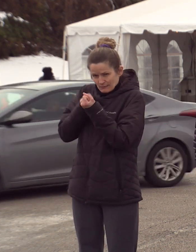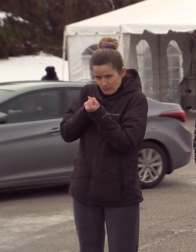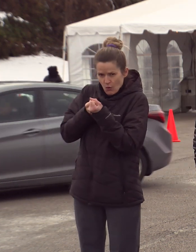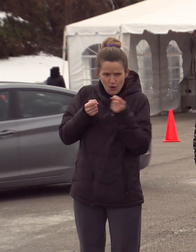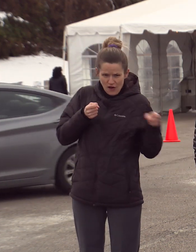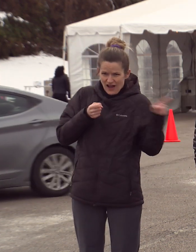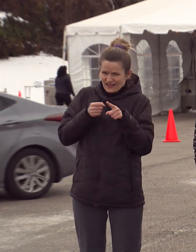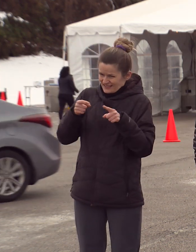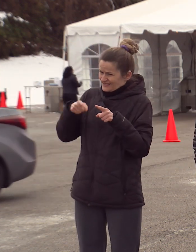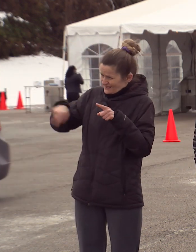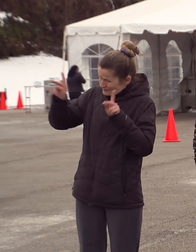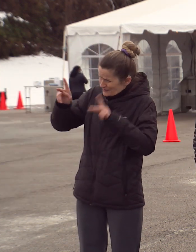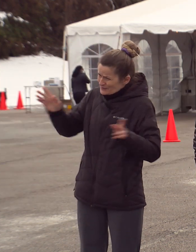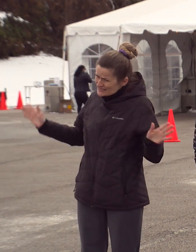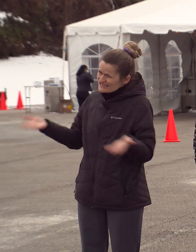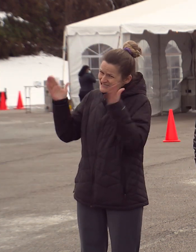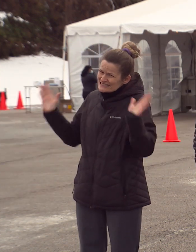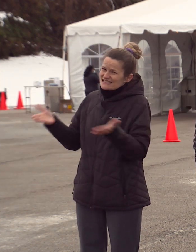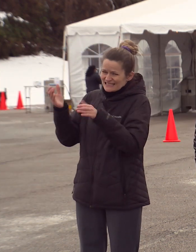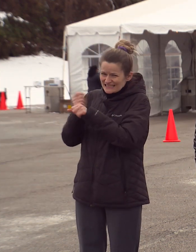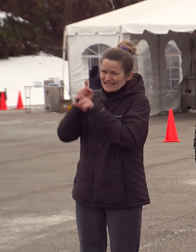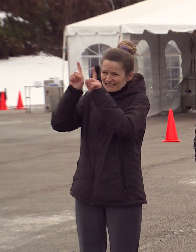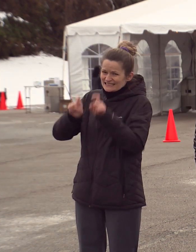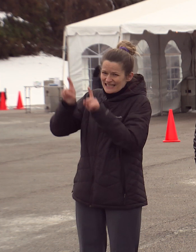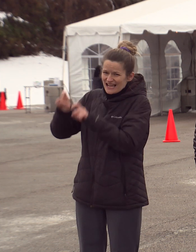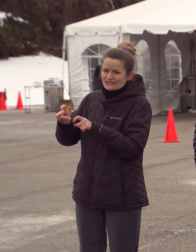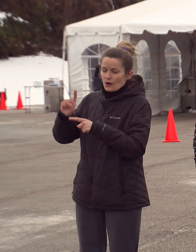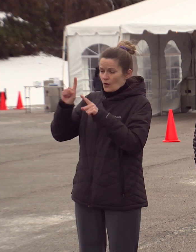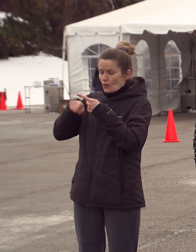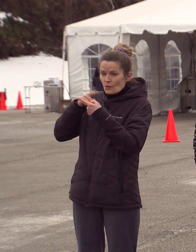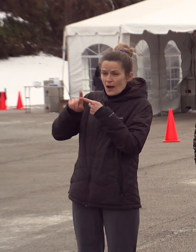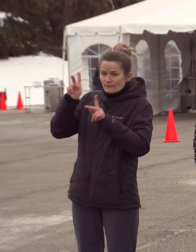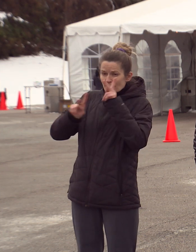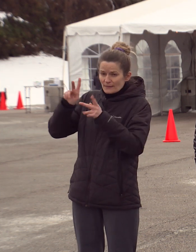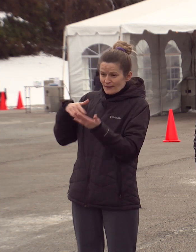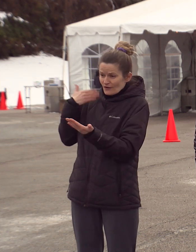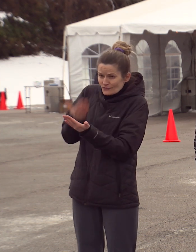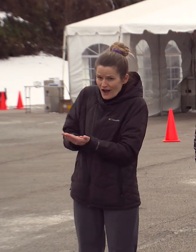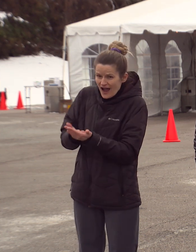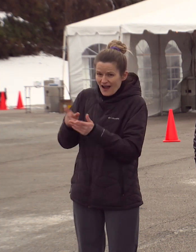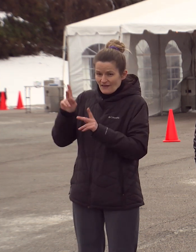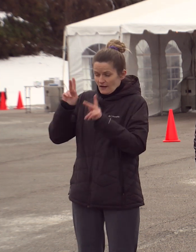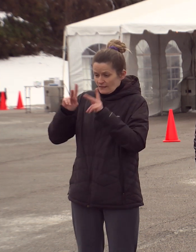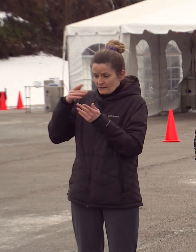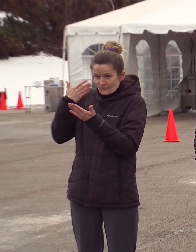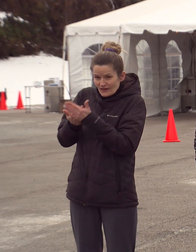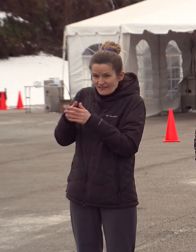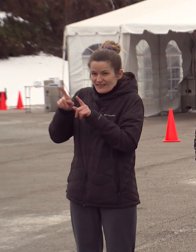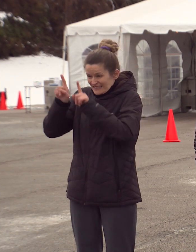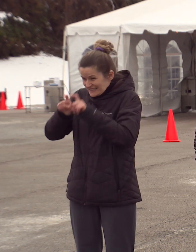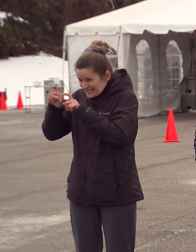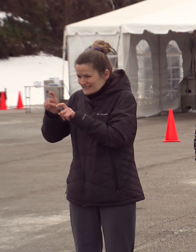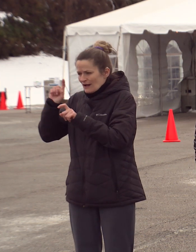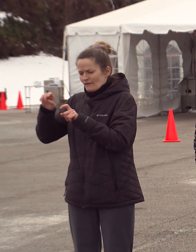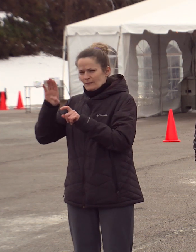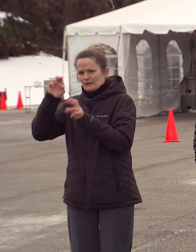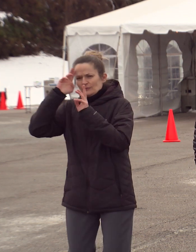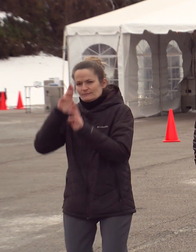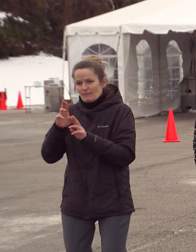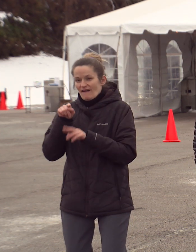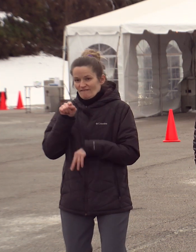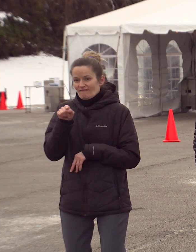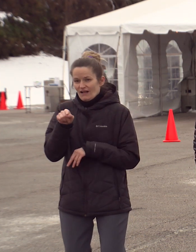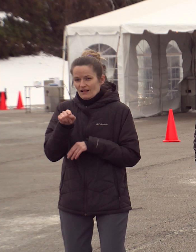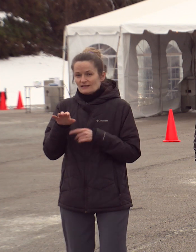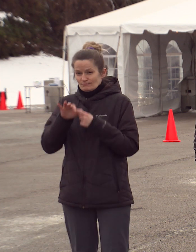that when we're getting people in, having folks get tested in a way that's respectful, especially of those who have symptoms,